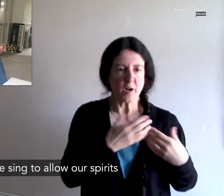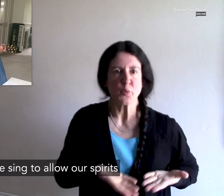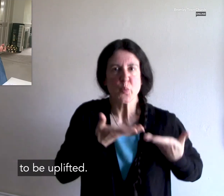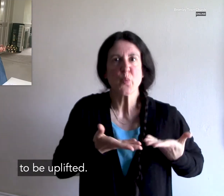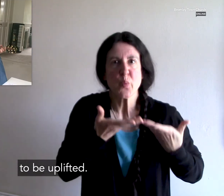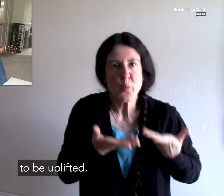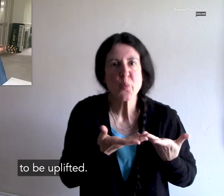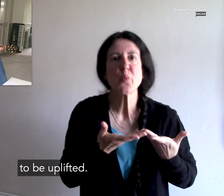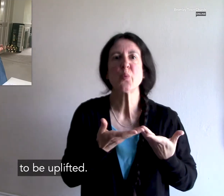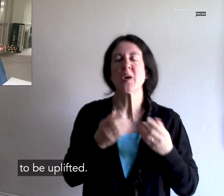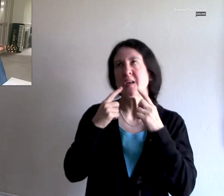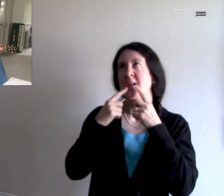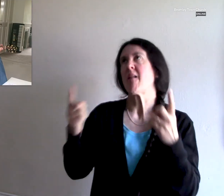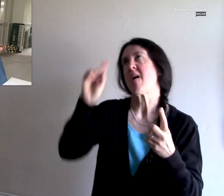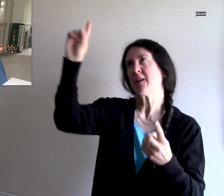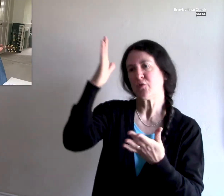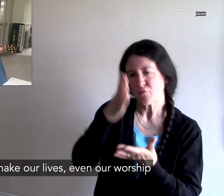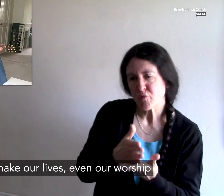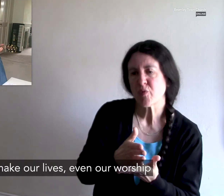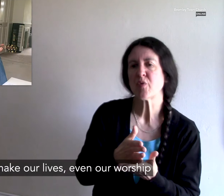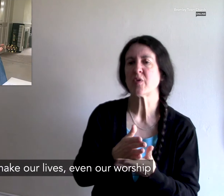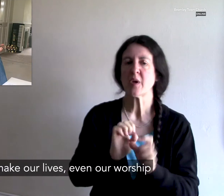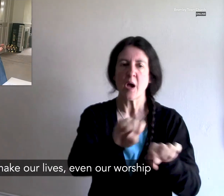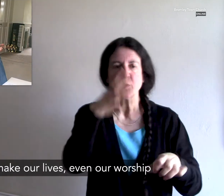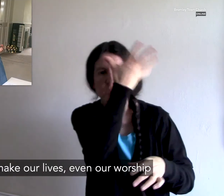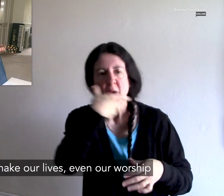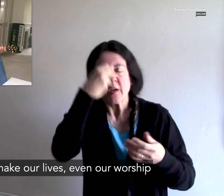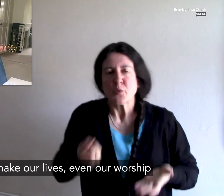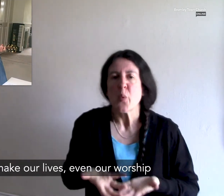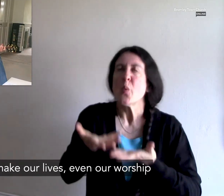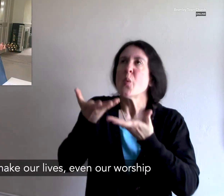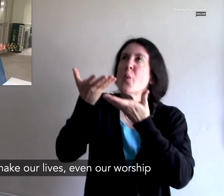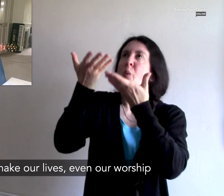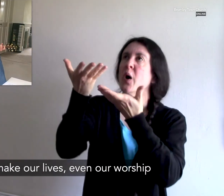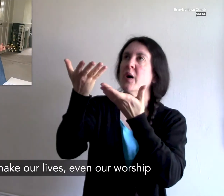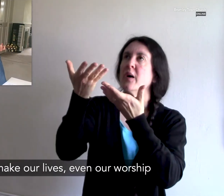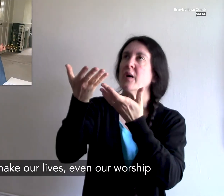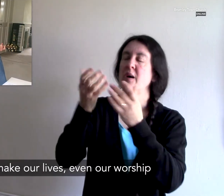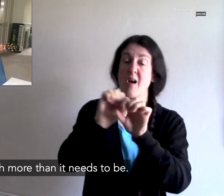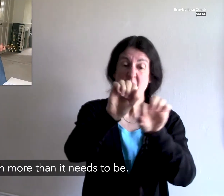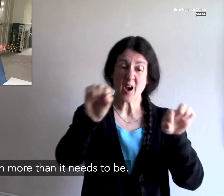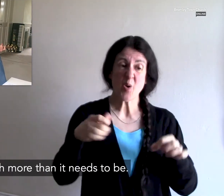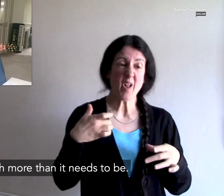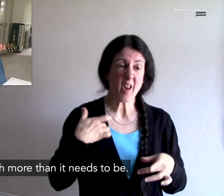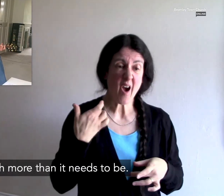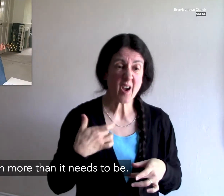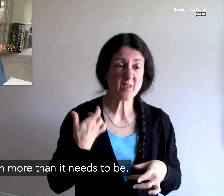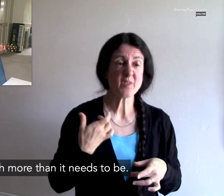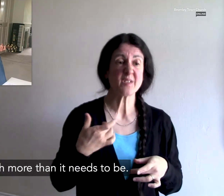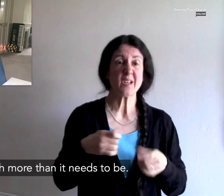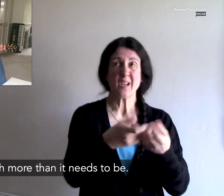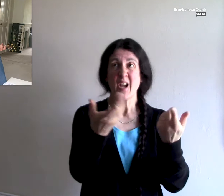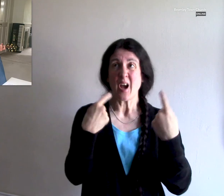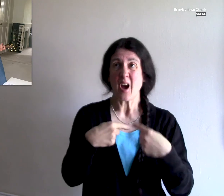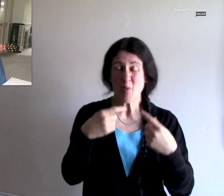our spirits to be uplifted. We can make our lives, even our worship, much more than it needs to